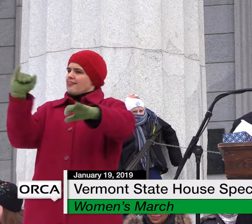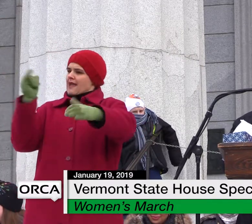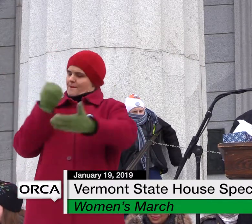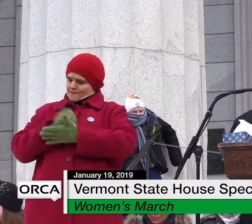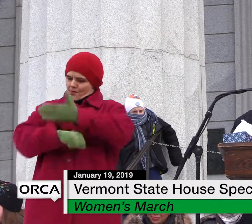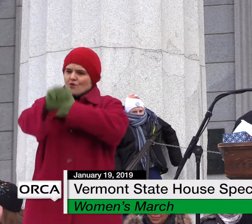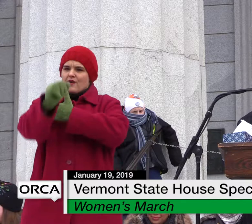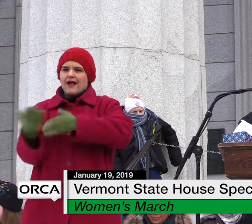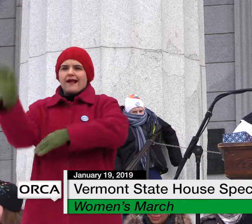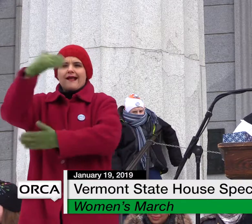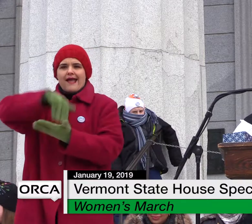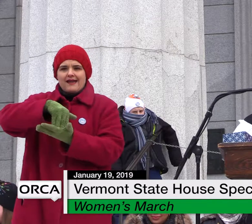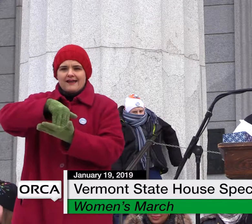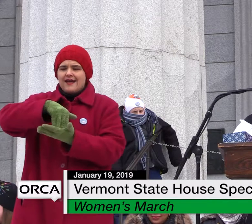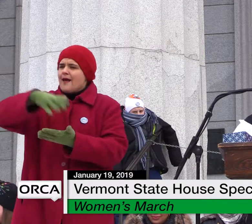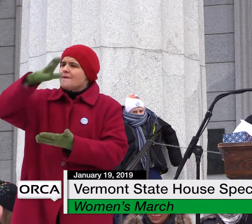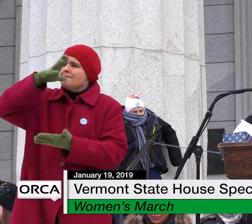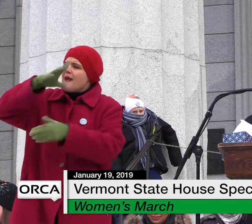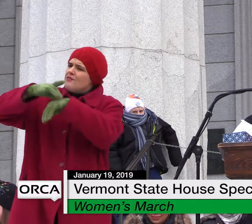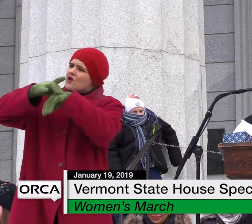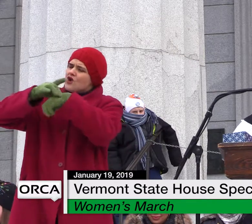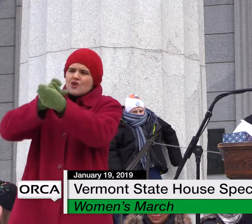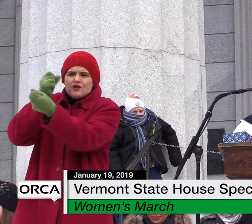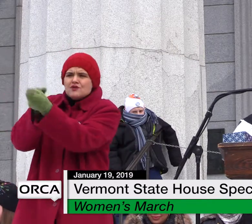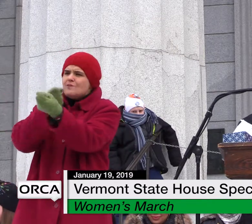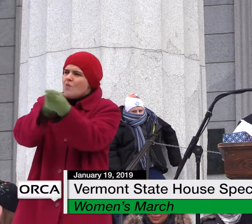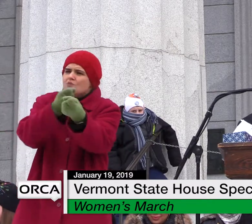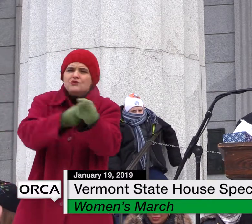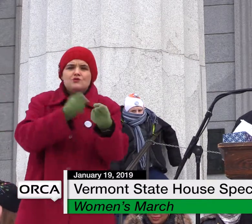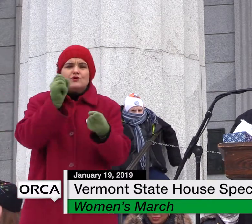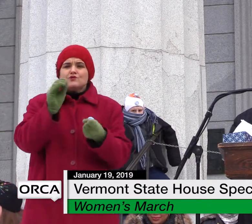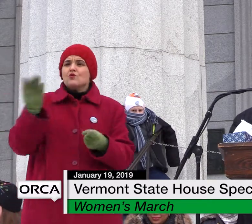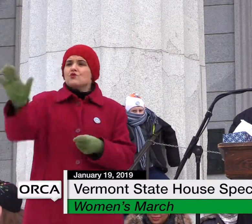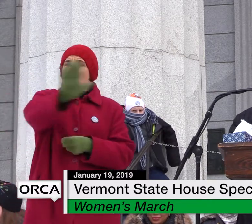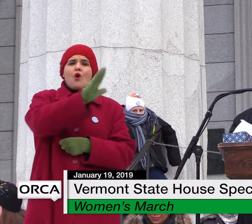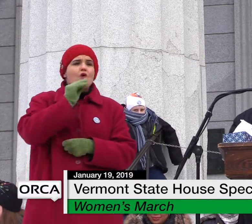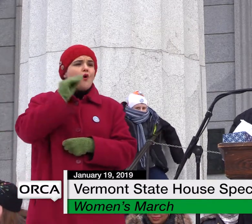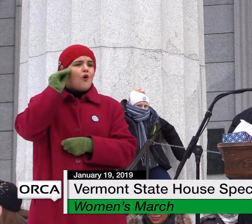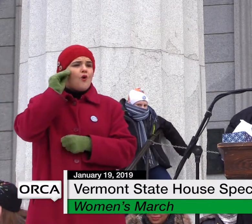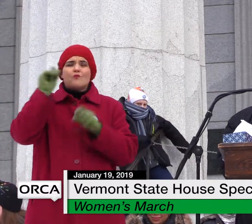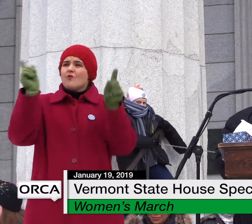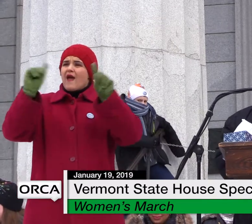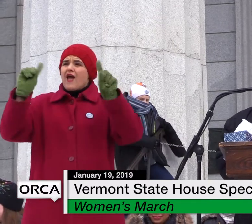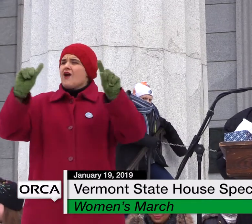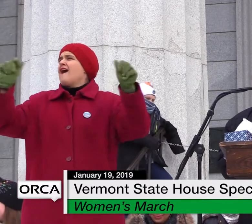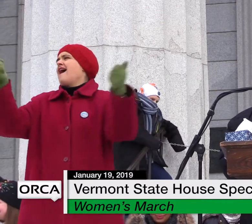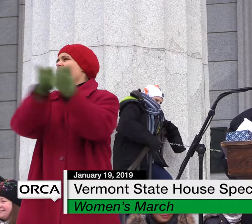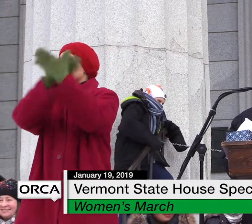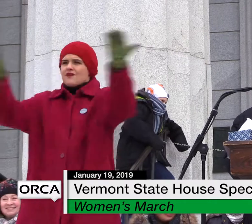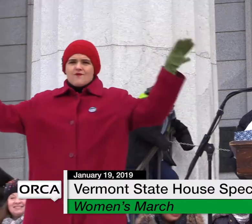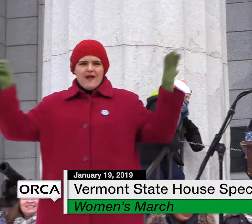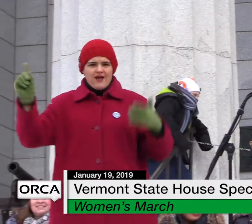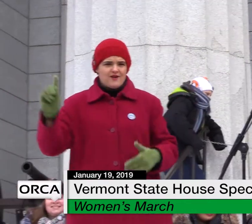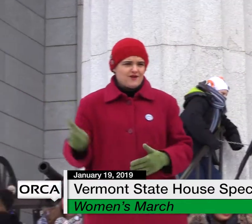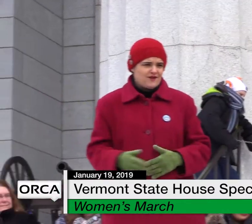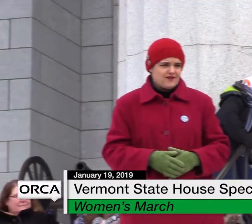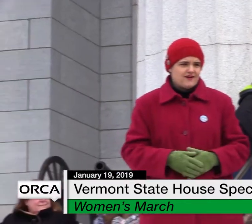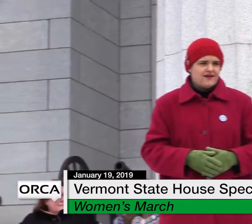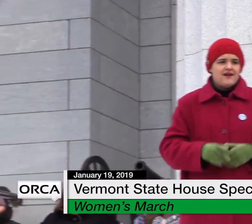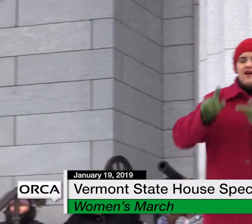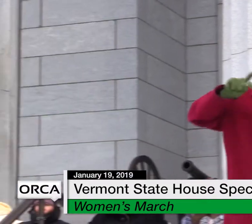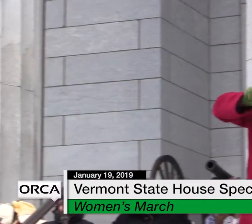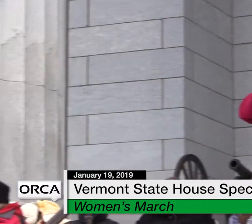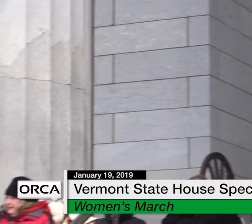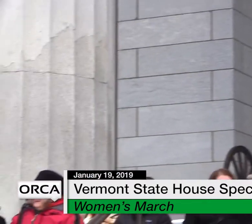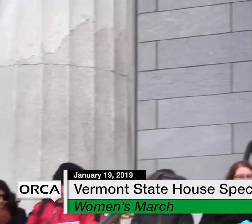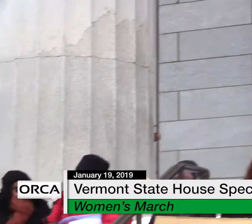supports you, so you can always go home to a place that you've never been. My friend Rhonda Anderson, Inupiaq and